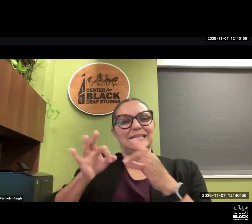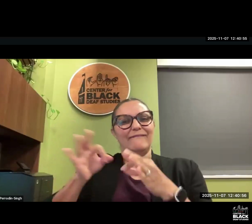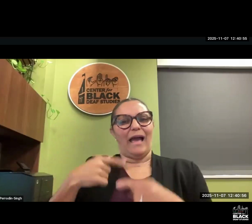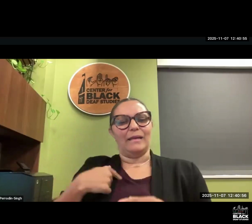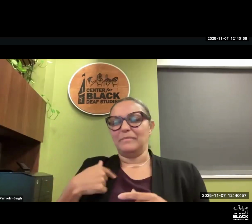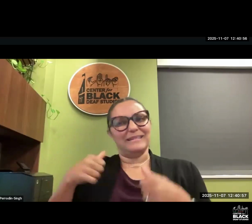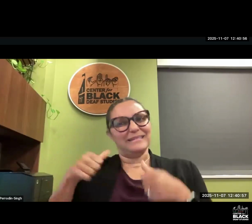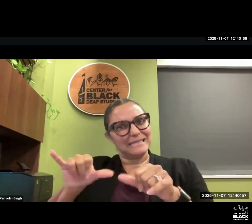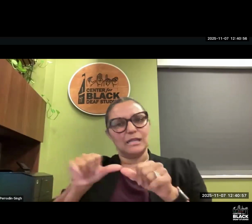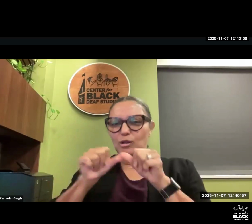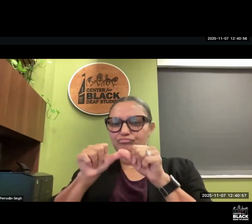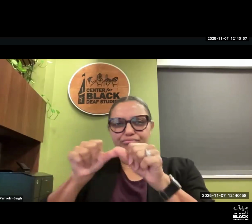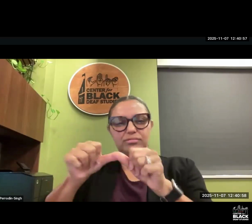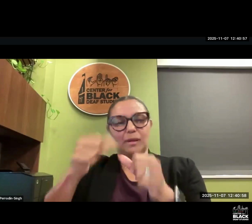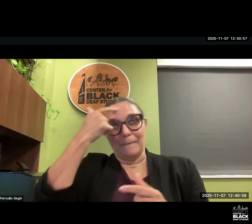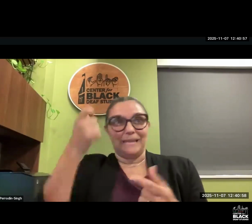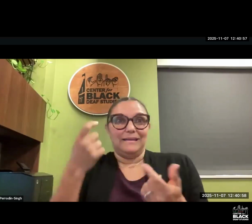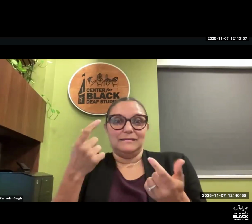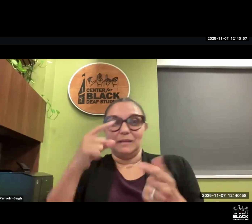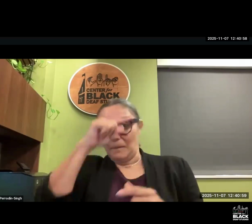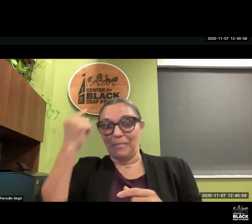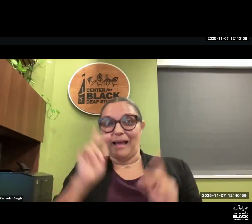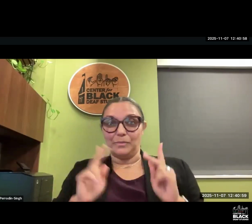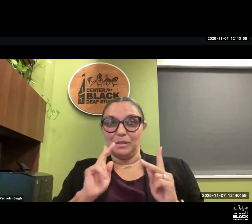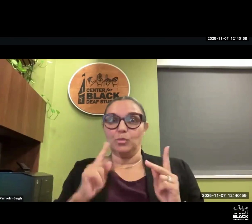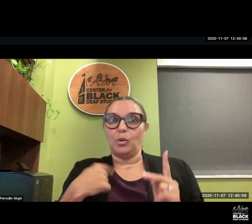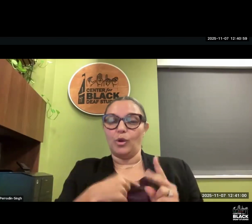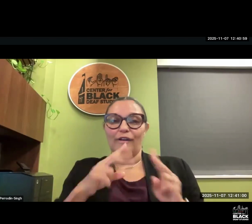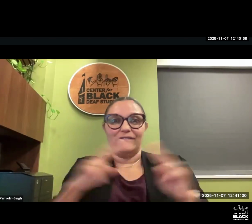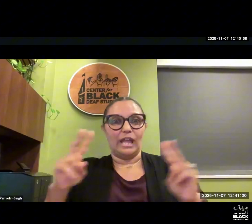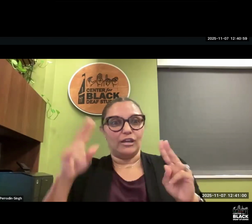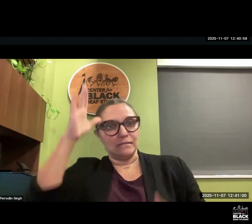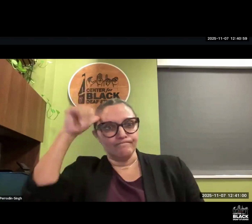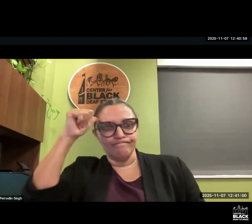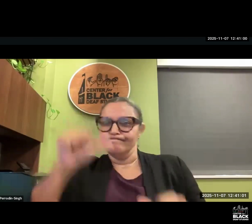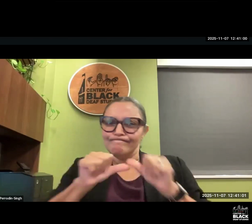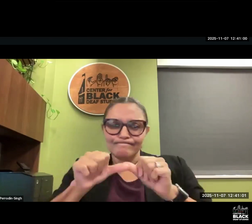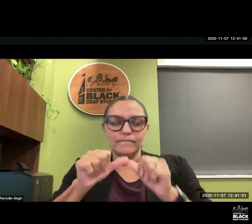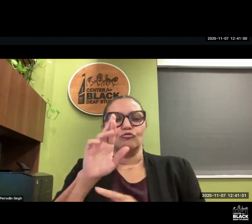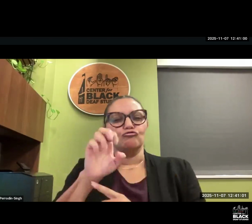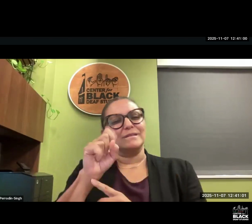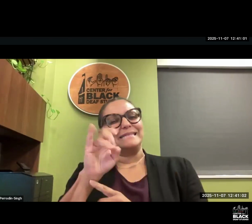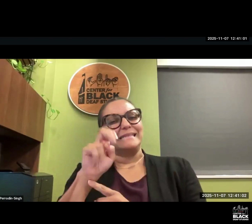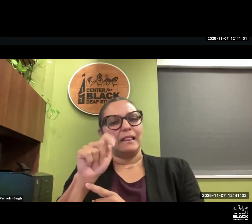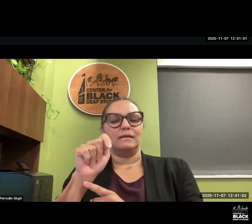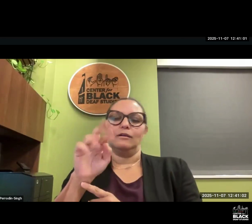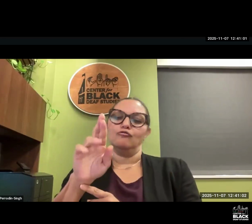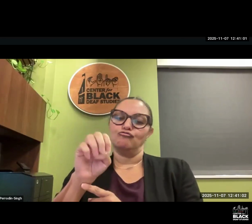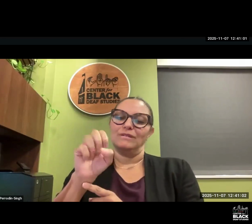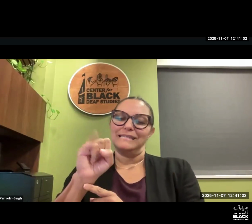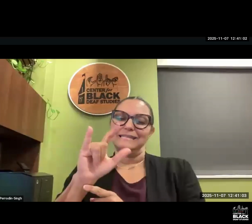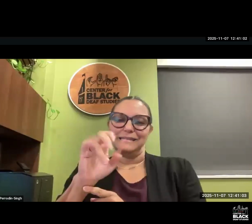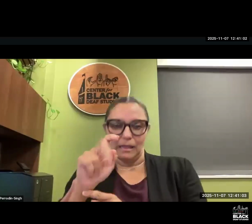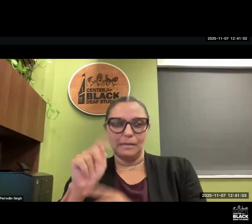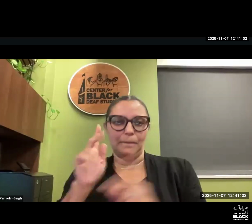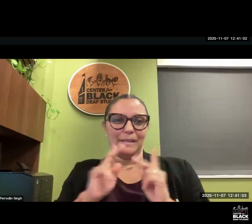didn't let those struggles in my life push me down or keep me down. I was very